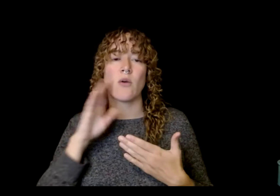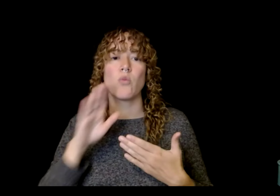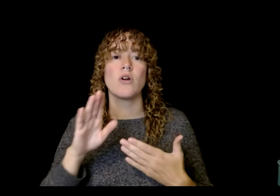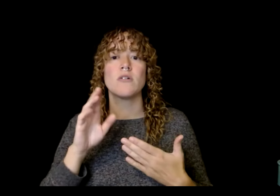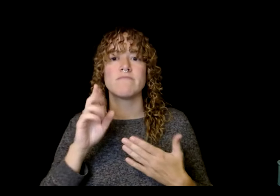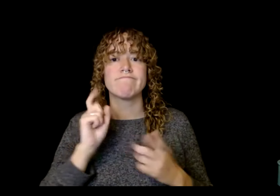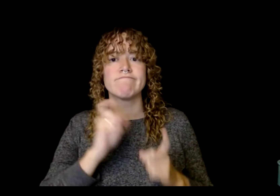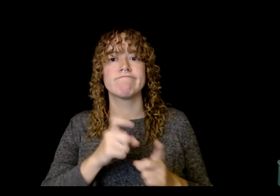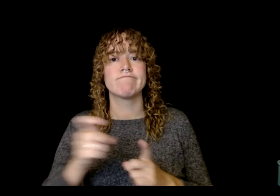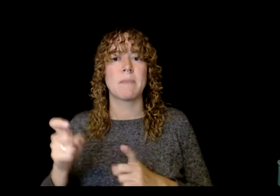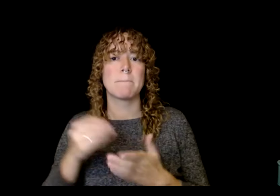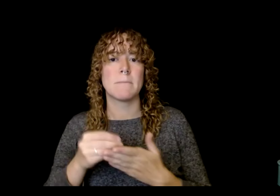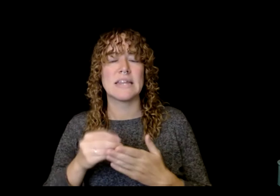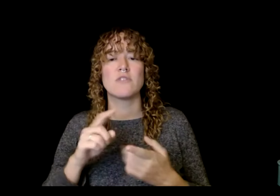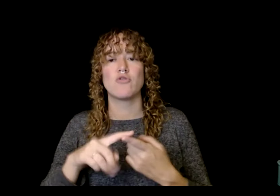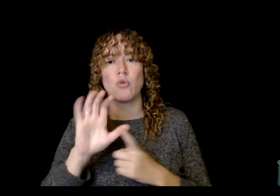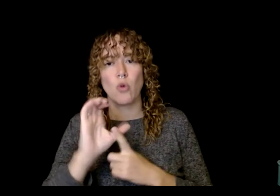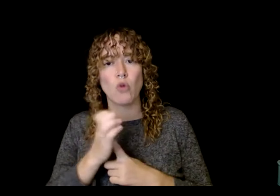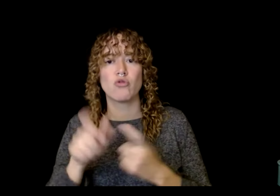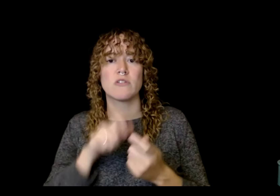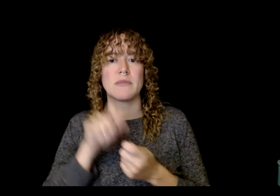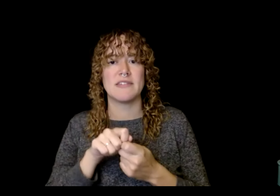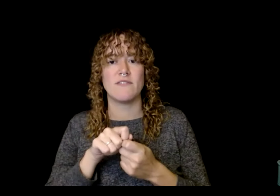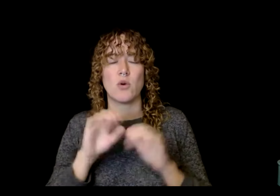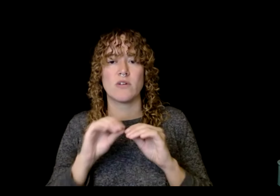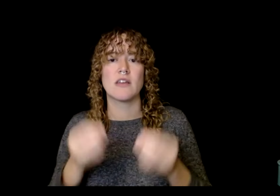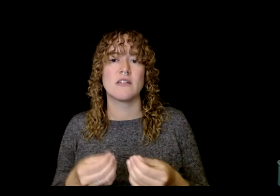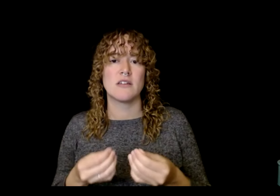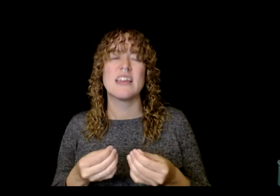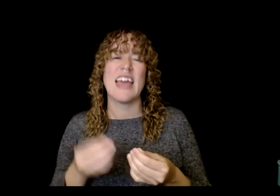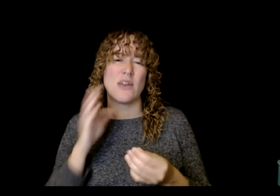specific organizations to have free